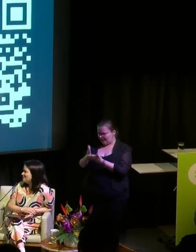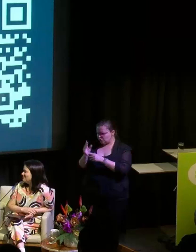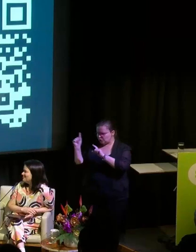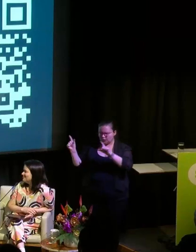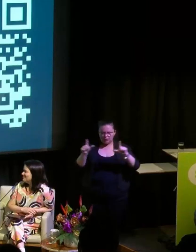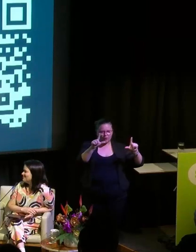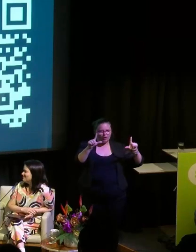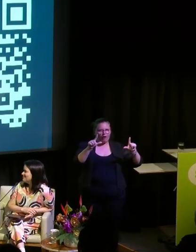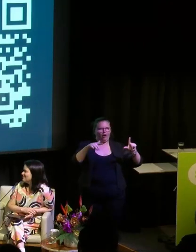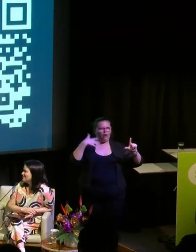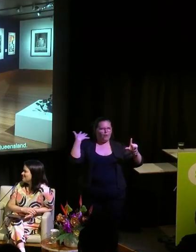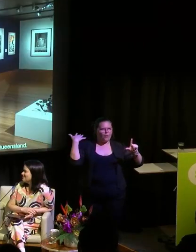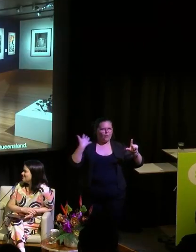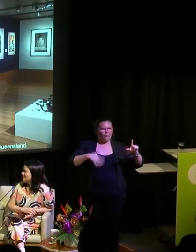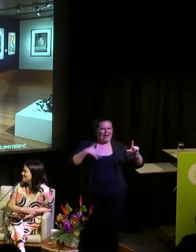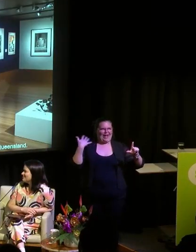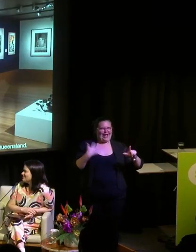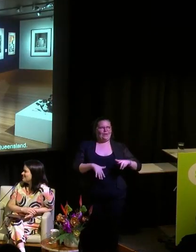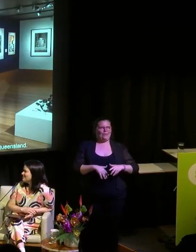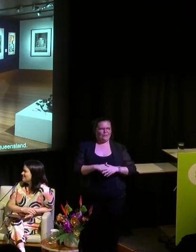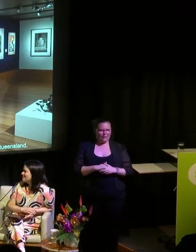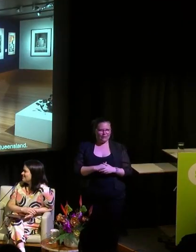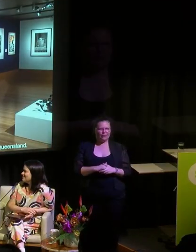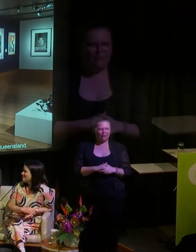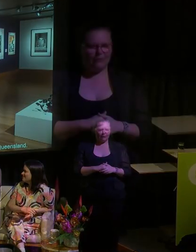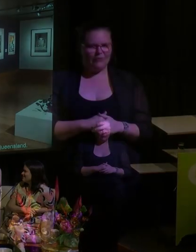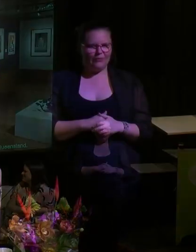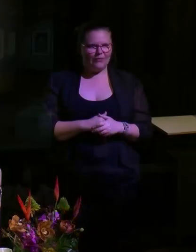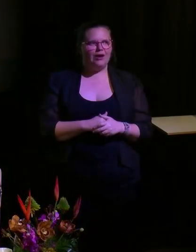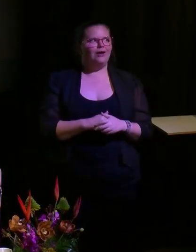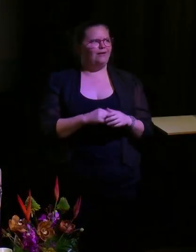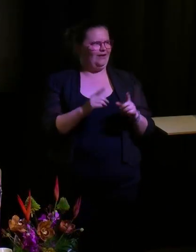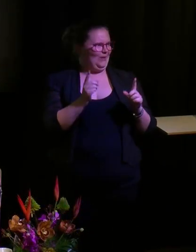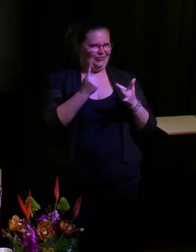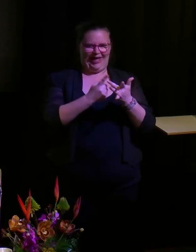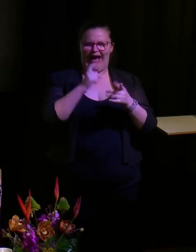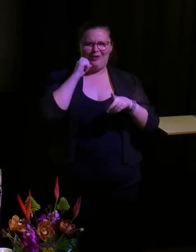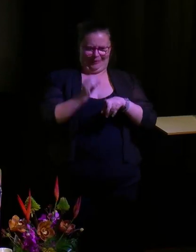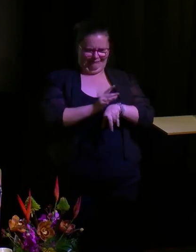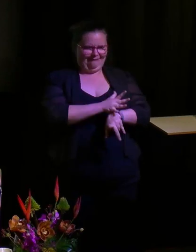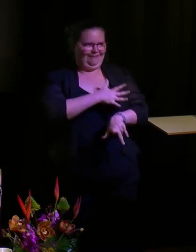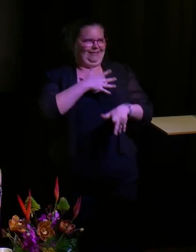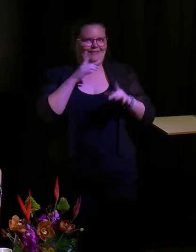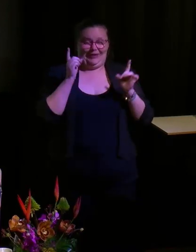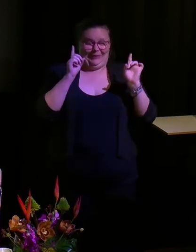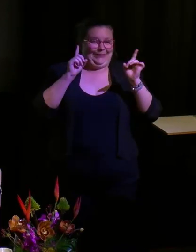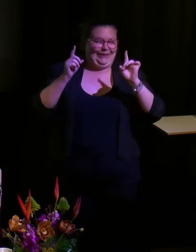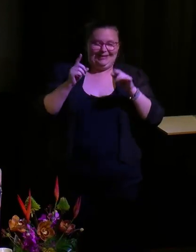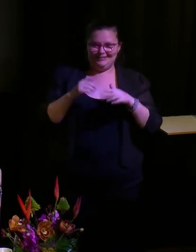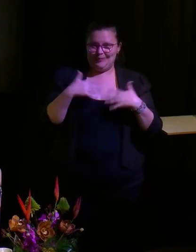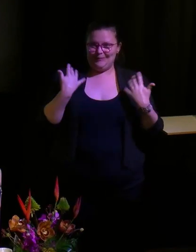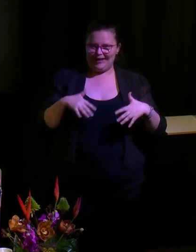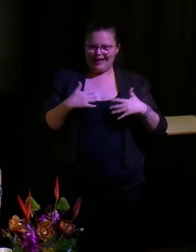it was just like, wow, mind-blowing. Then I went like, okay, if that's doing that to me, what is everything else going to do? Because I